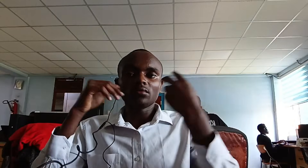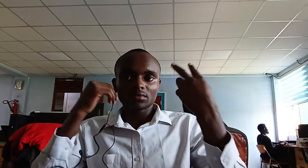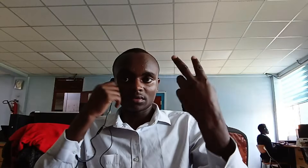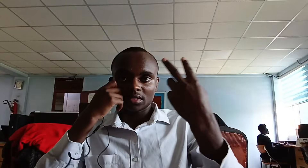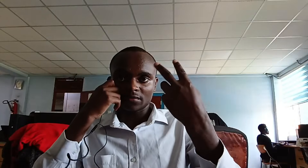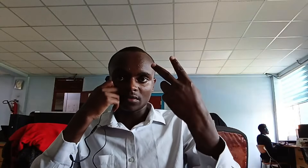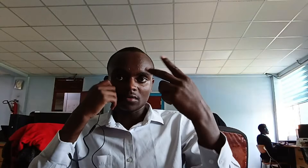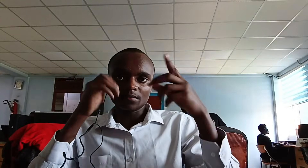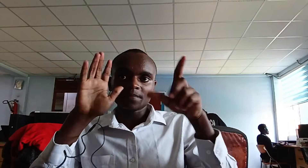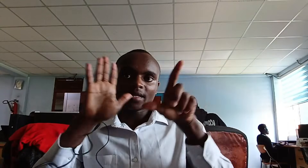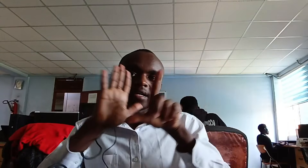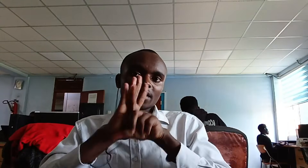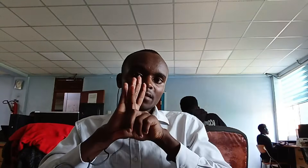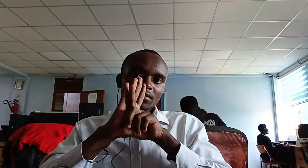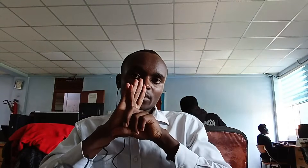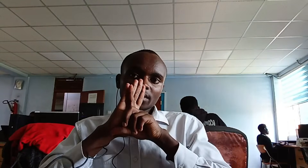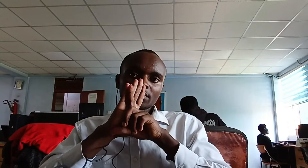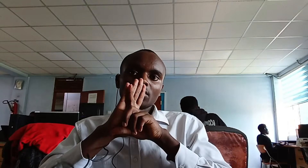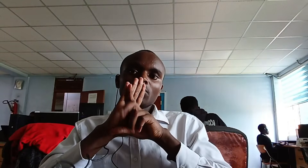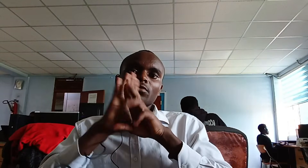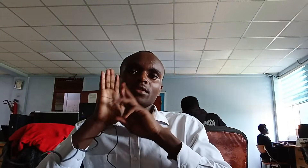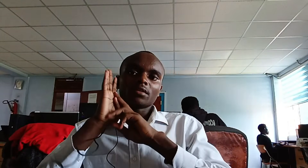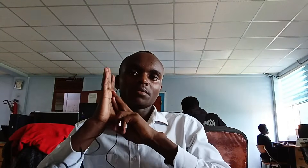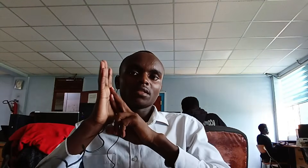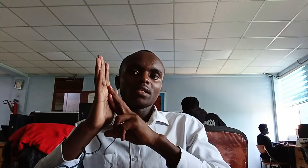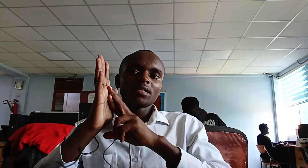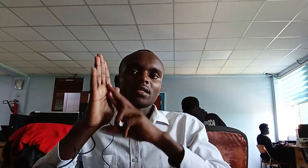signs for law. This one, which